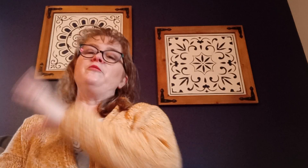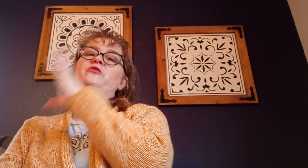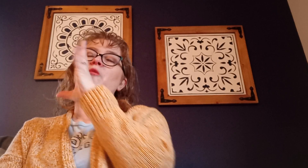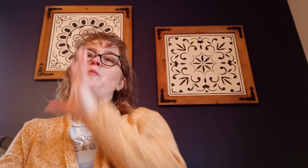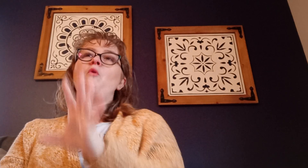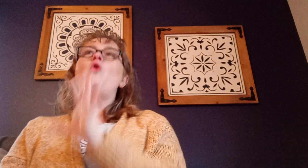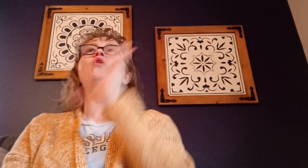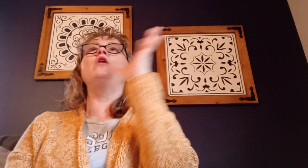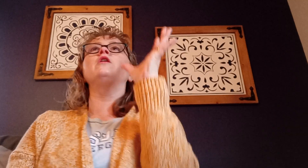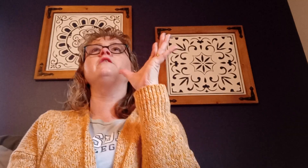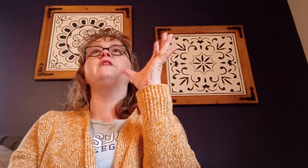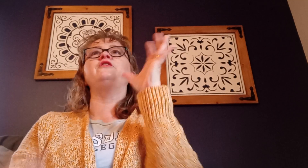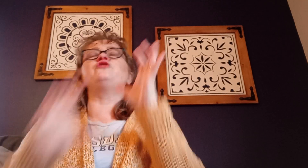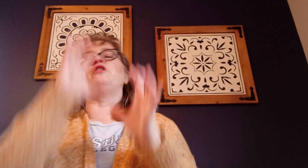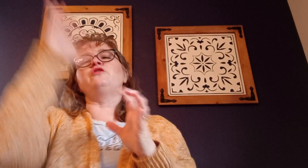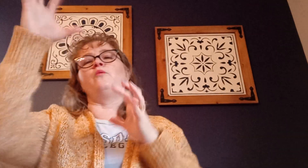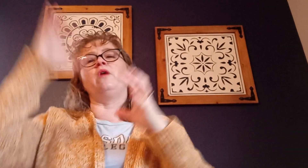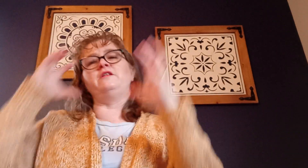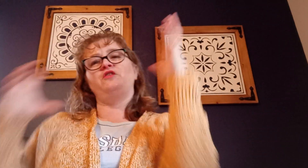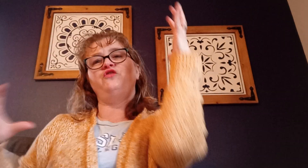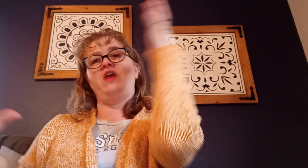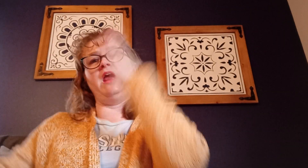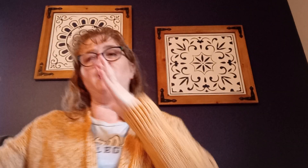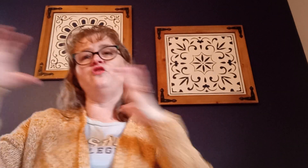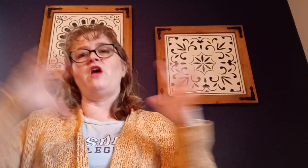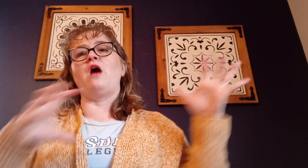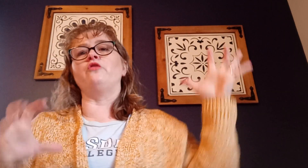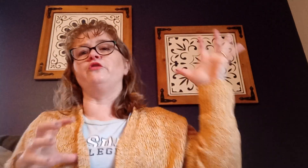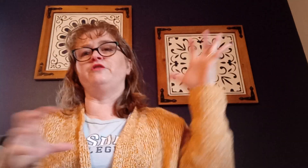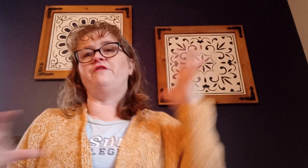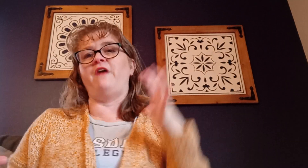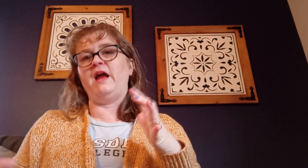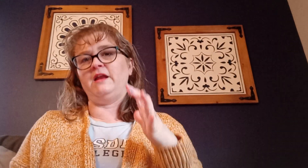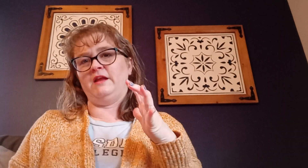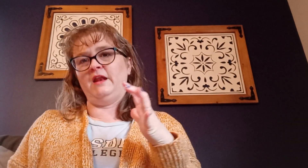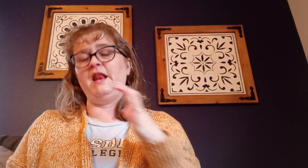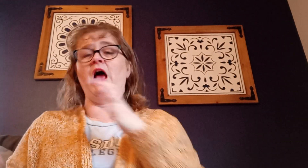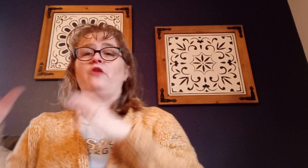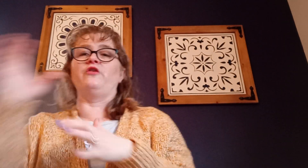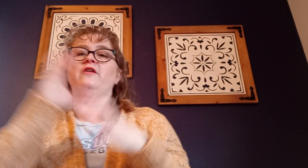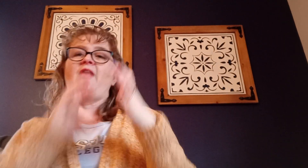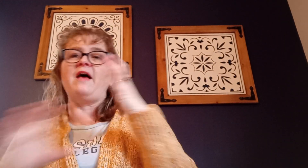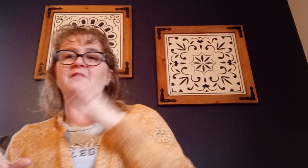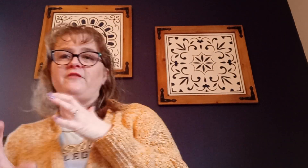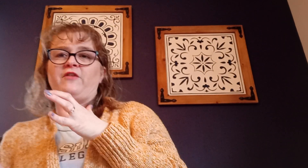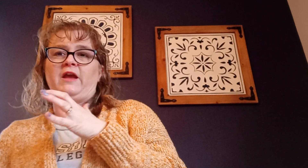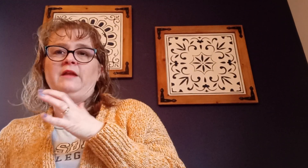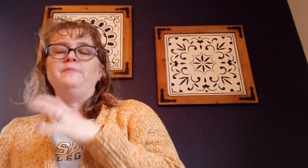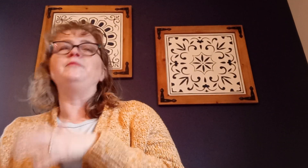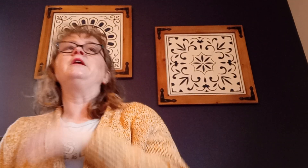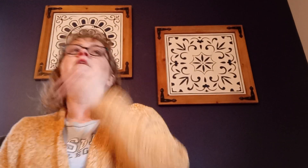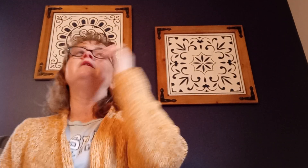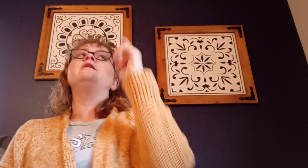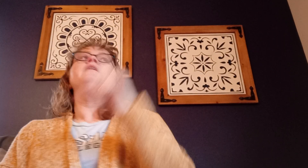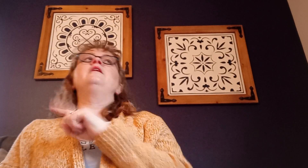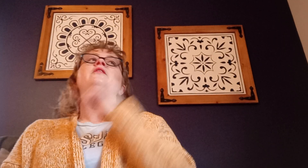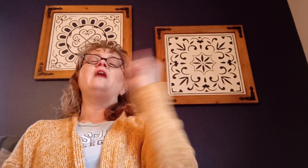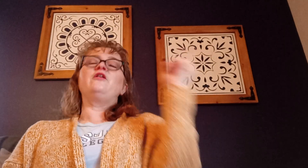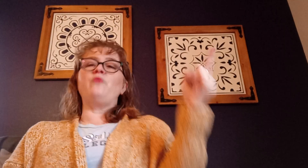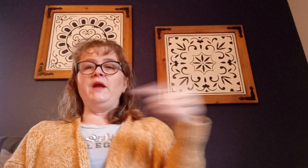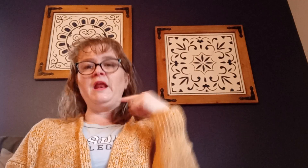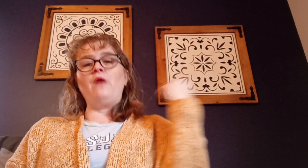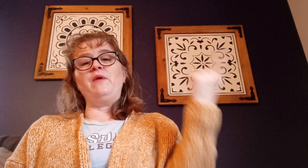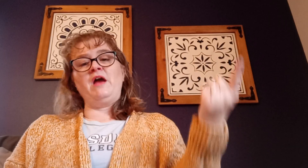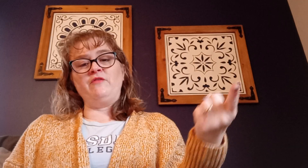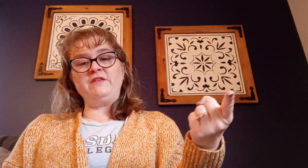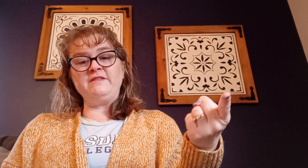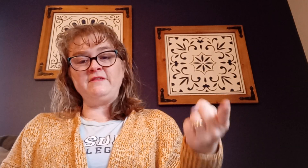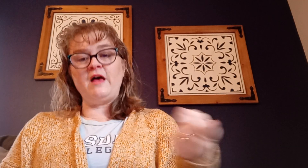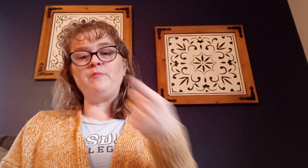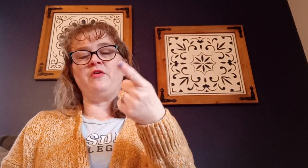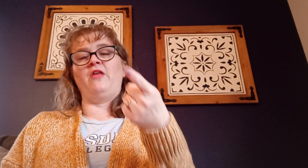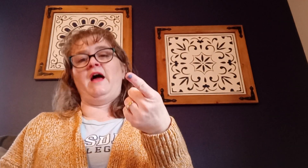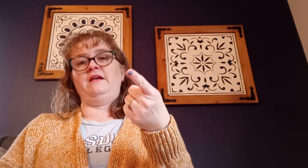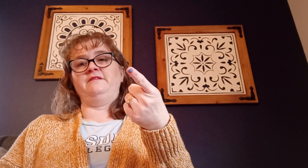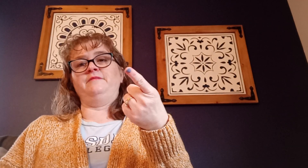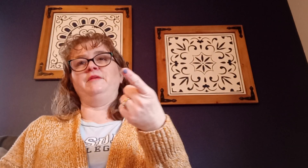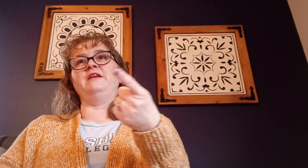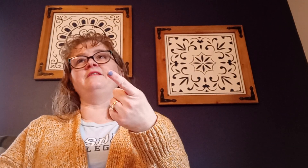the more they start to want to change how they're divided and how they're classified. That's why now we have a subclass, because they don't